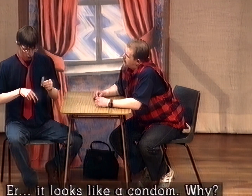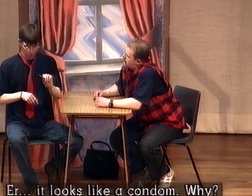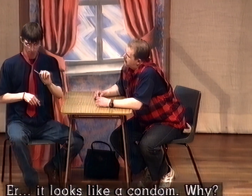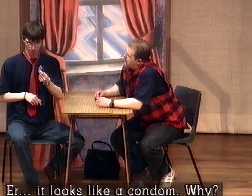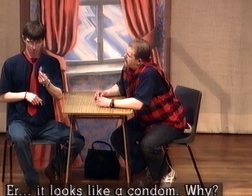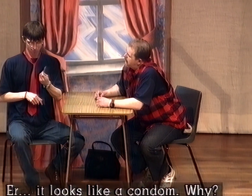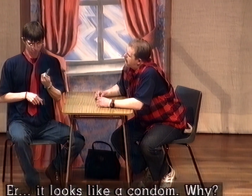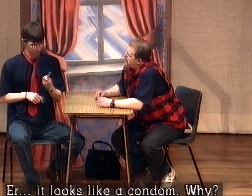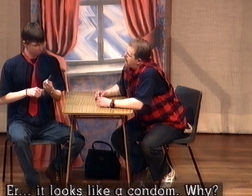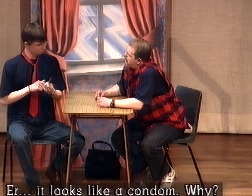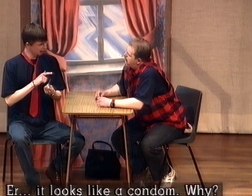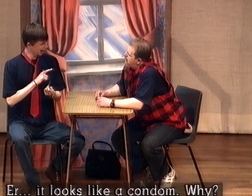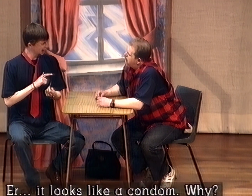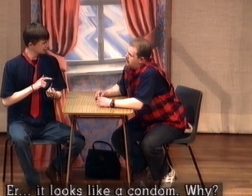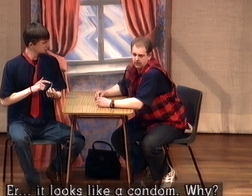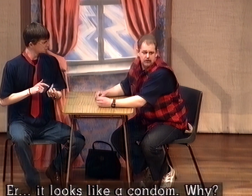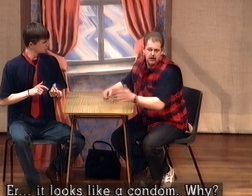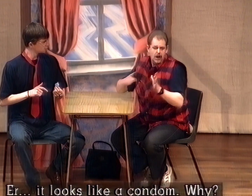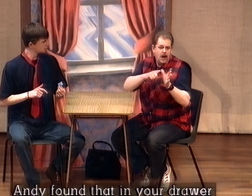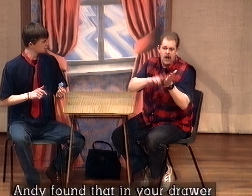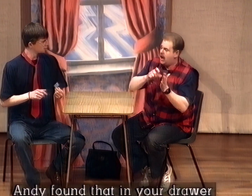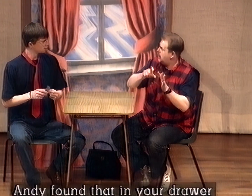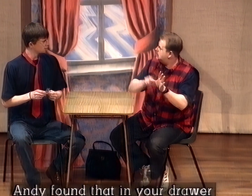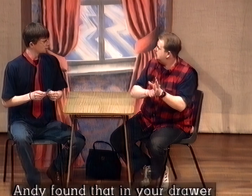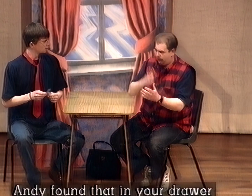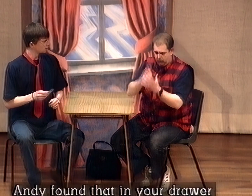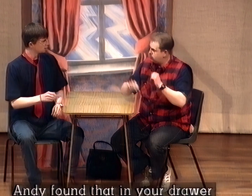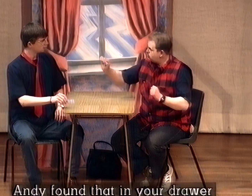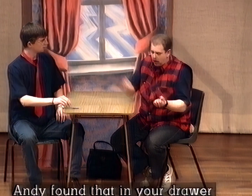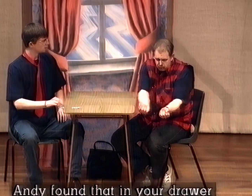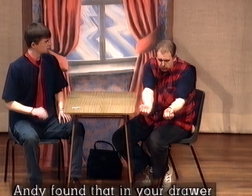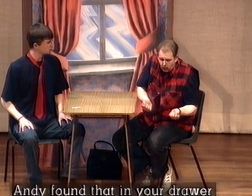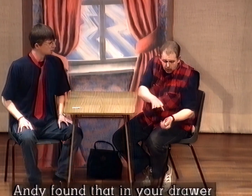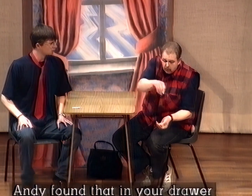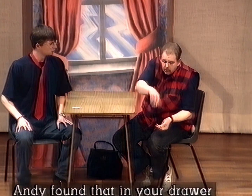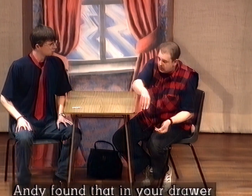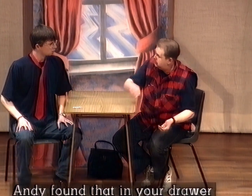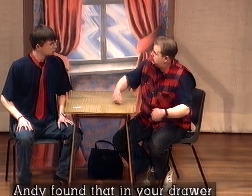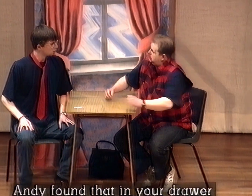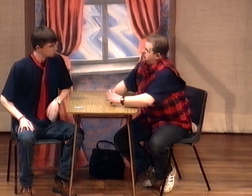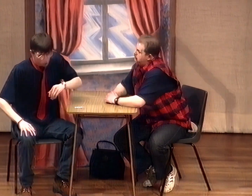It looks like a condom. Why? Andy found that in your drawer.